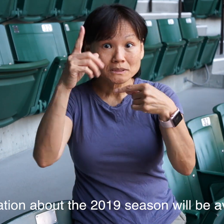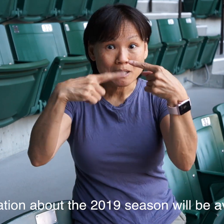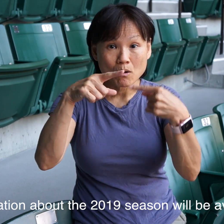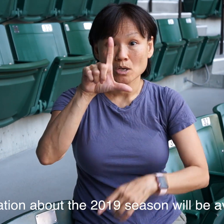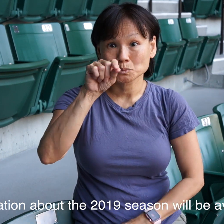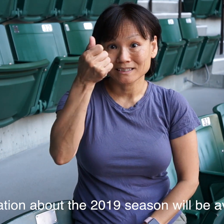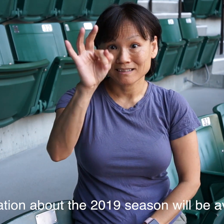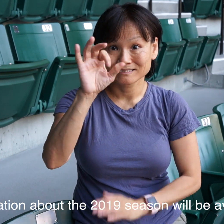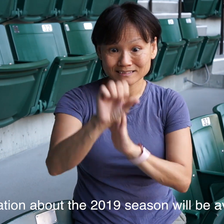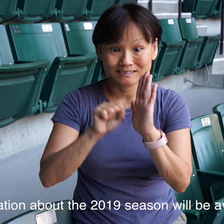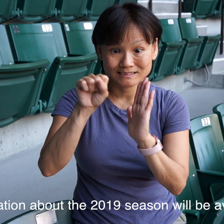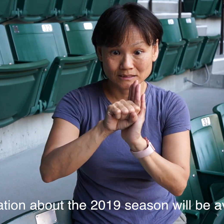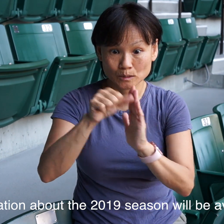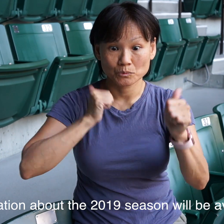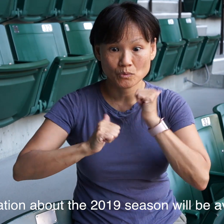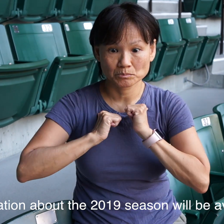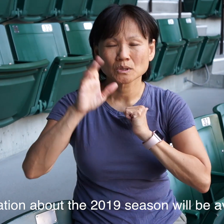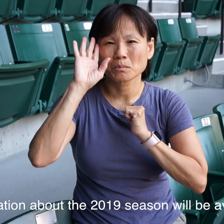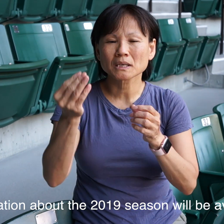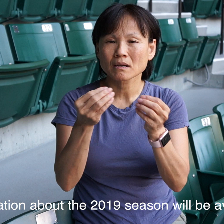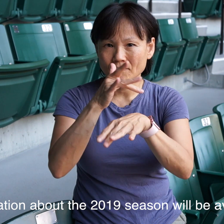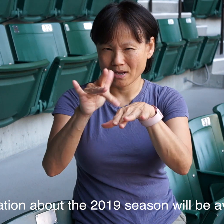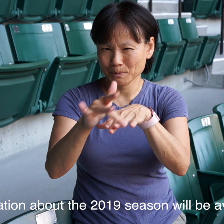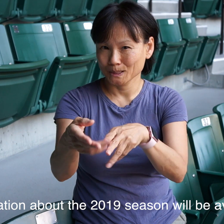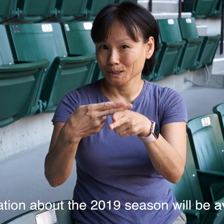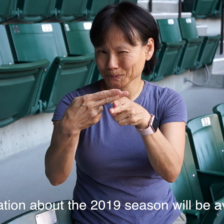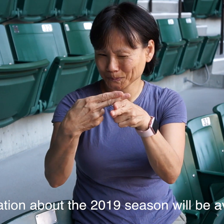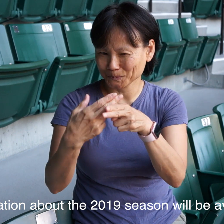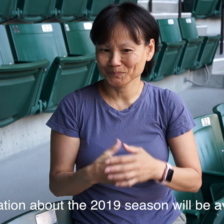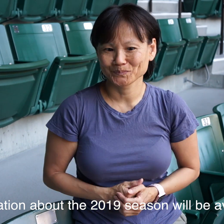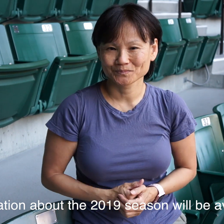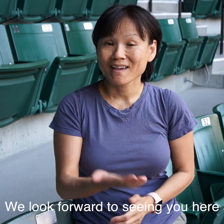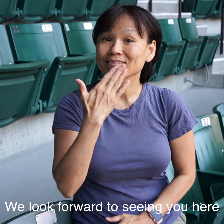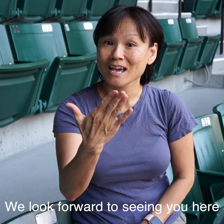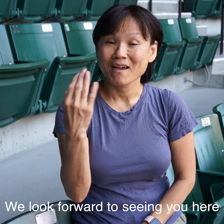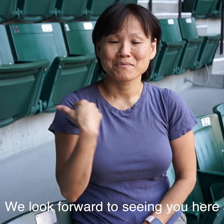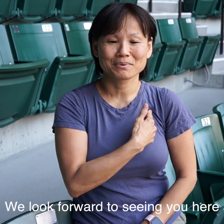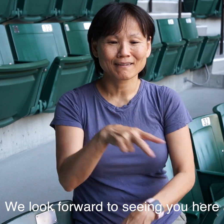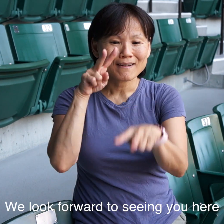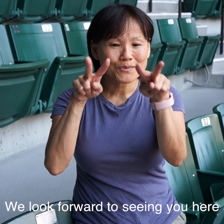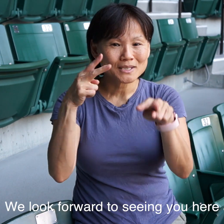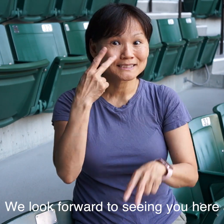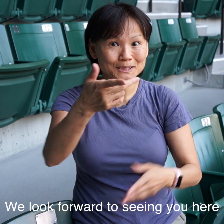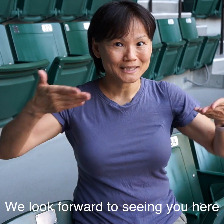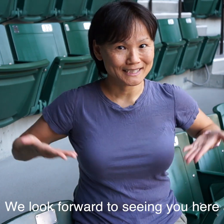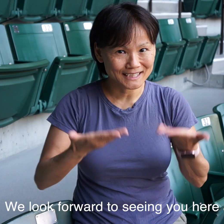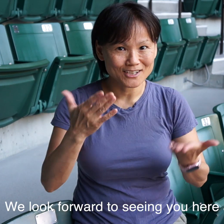More information about the 2019 season will be available soon. Thank you. We look forward to seeing you